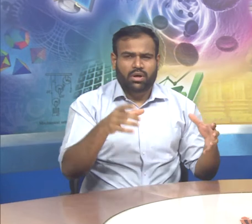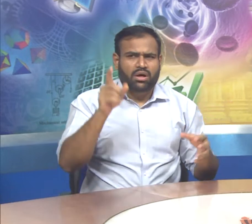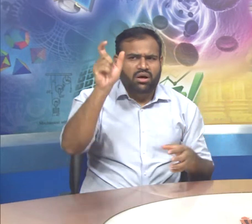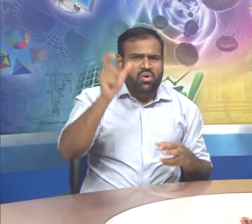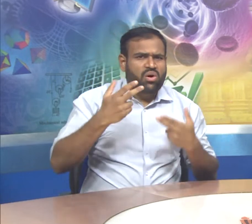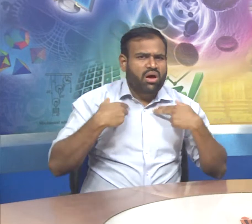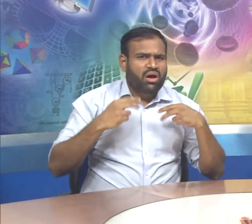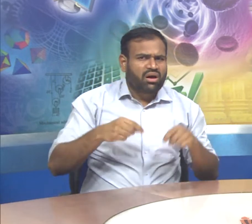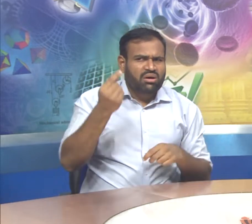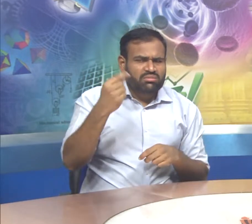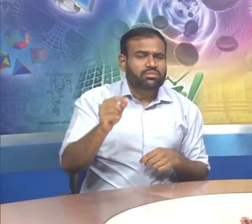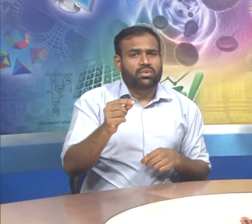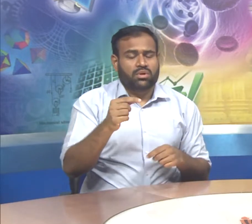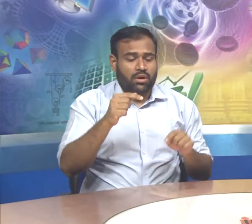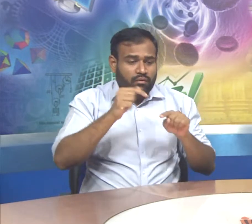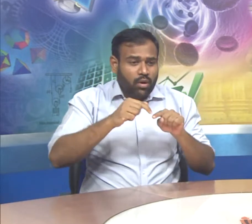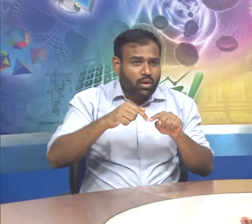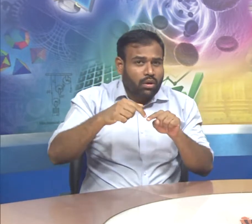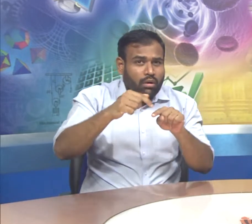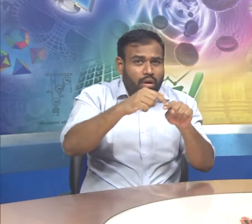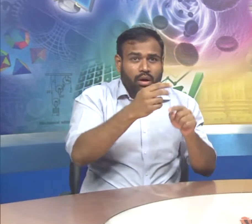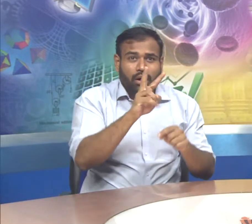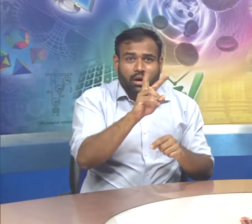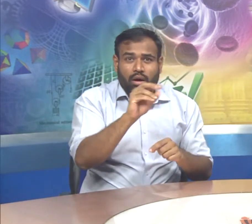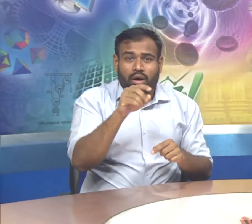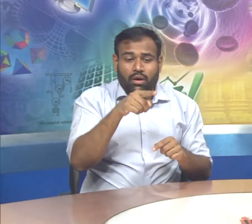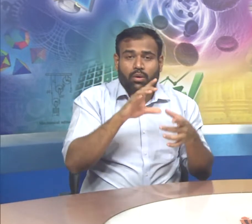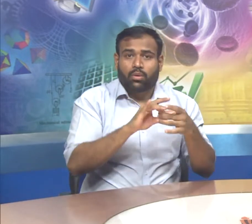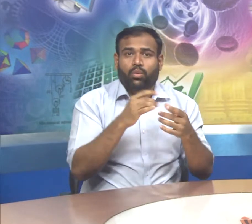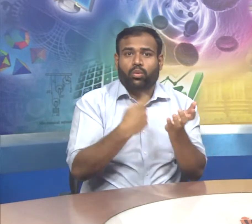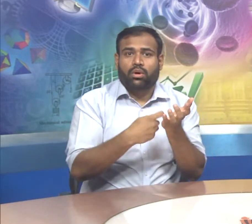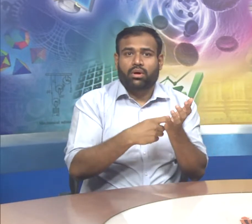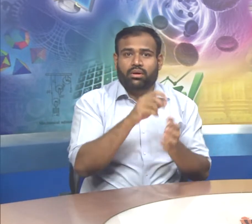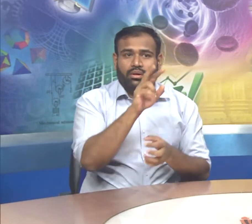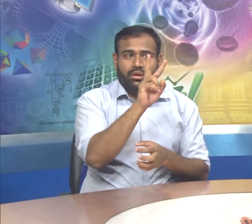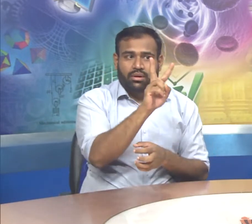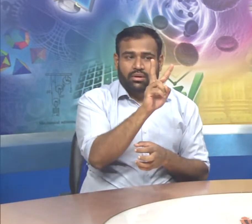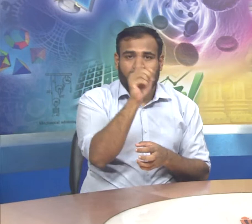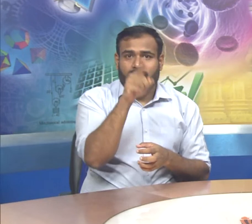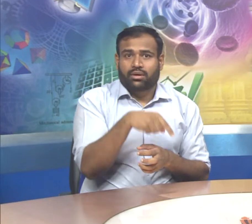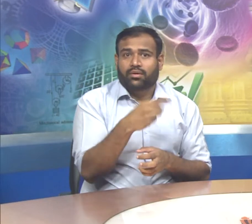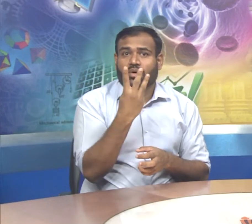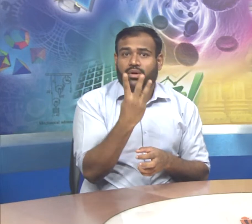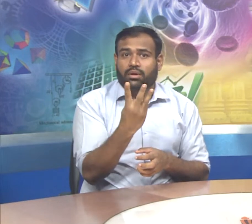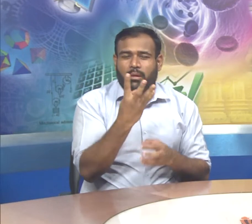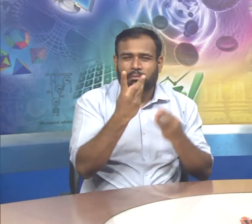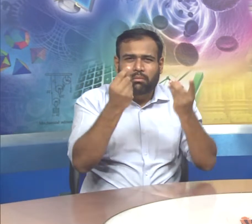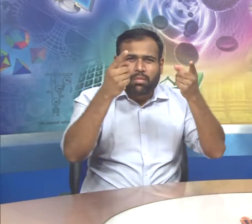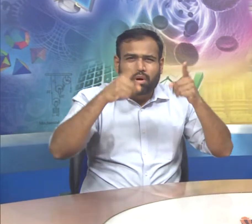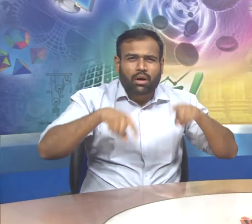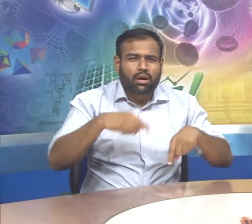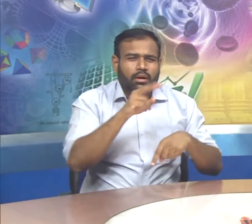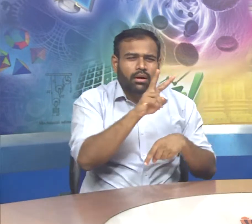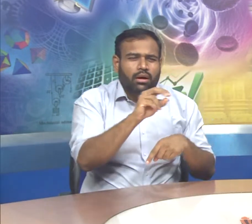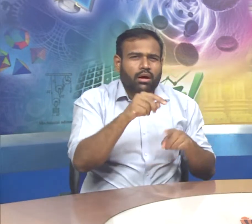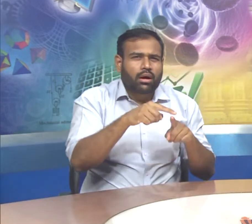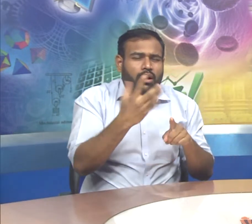present and voting passed in the same session has been presented to